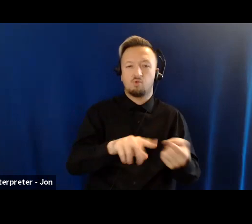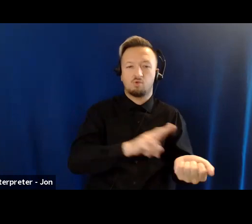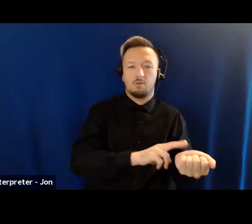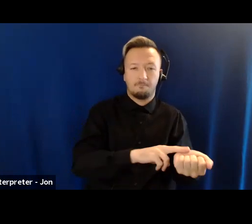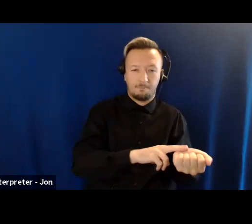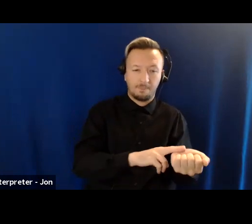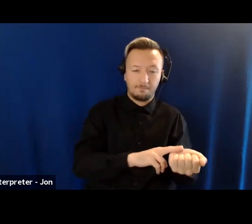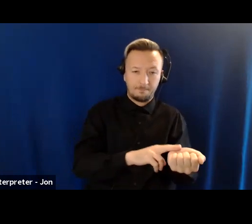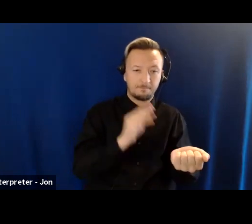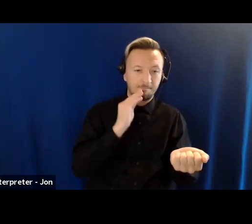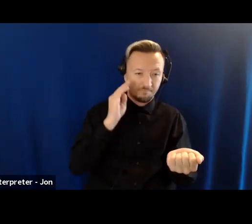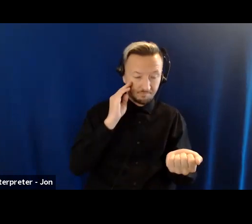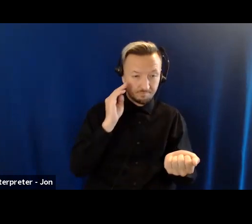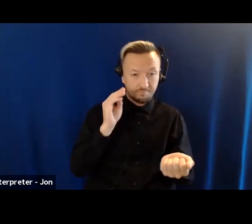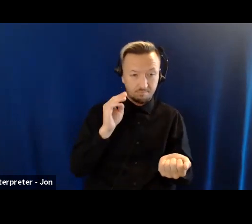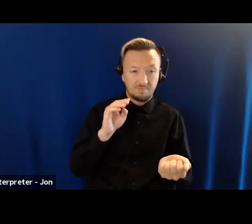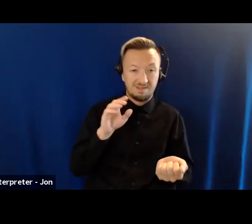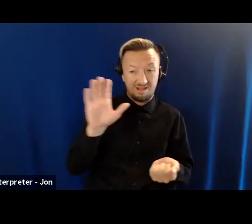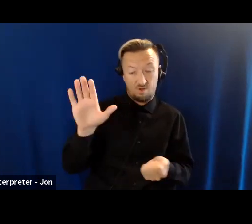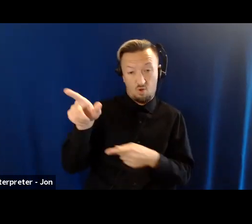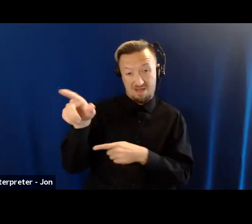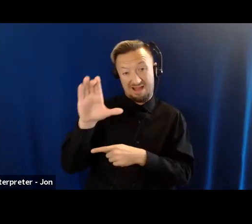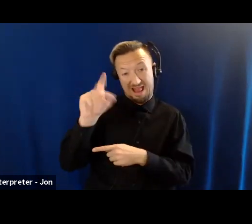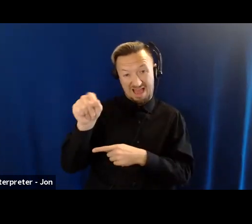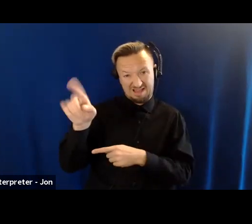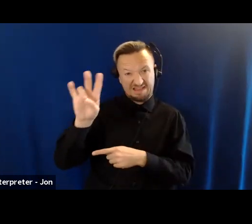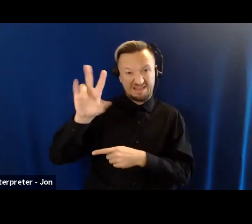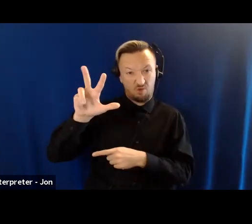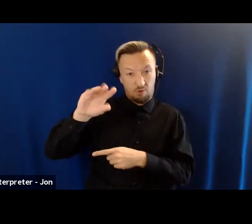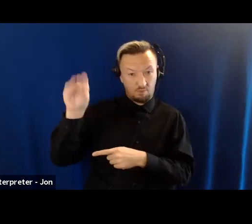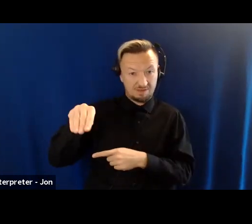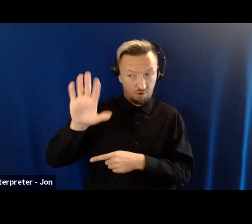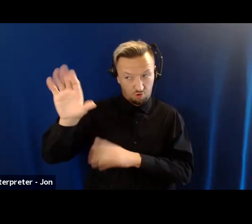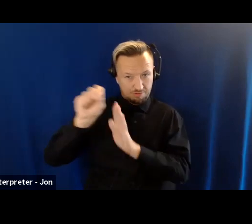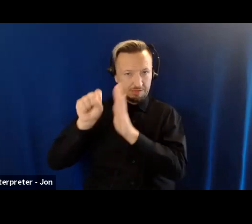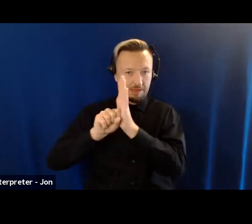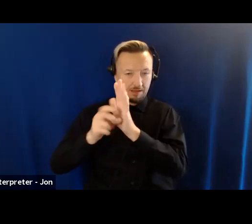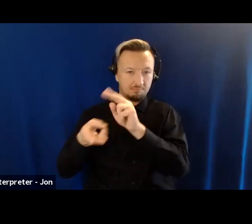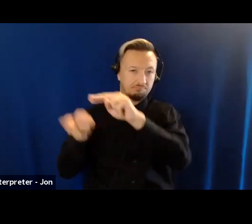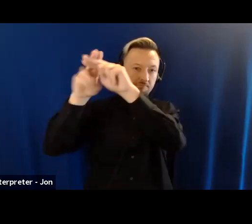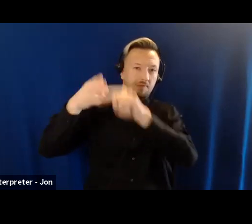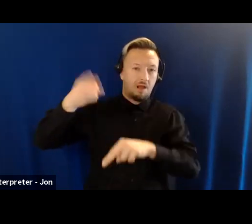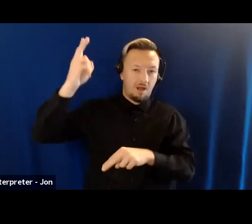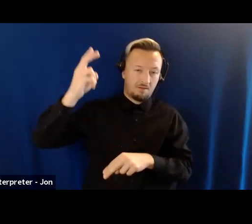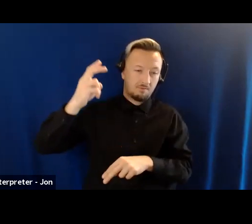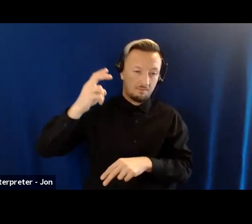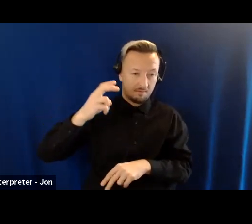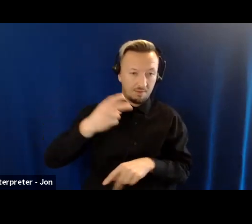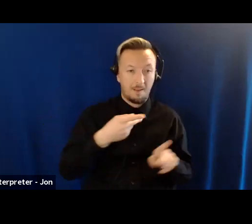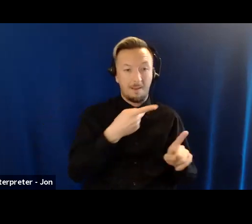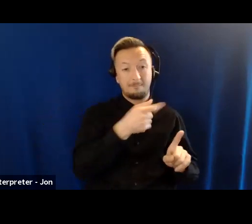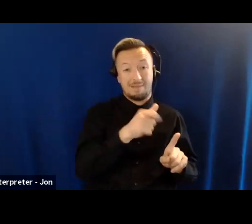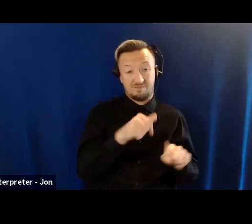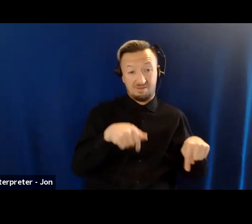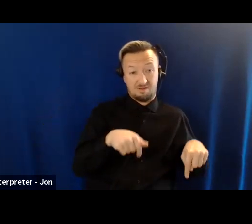explained, in her state, in Connecticut, it's 73% of the death toll in her state is in nursing facilities. In Pennsylvania, where